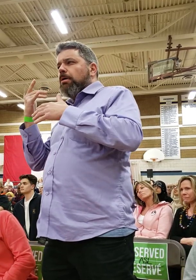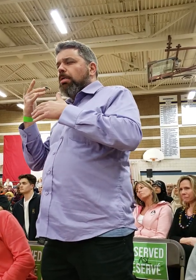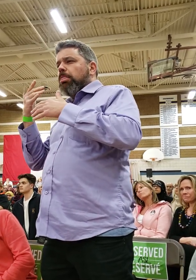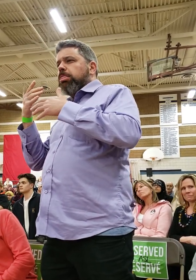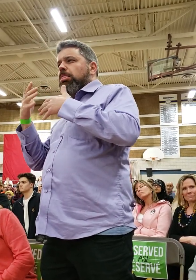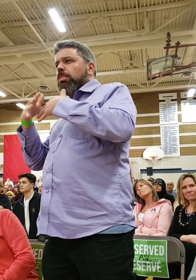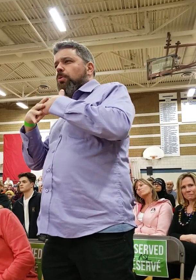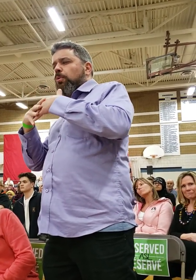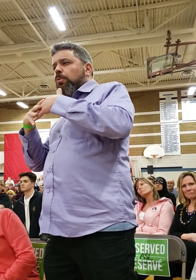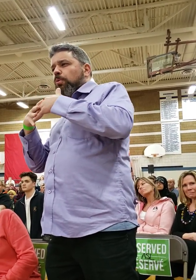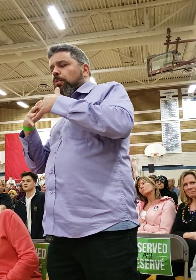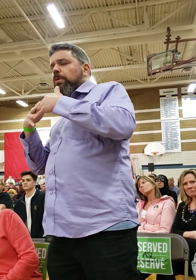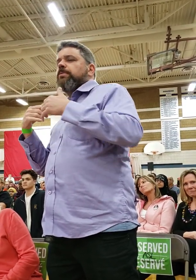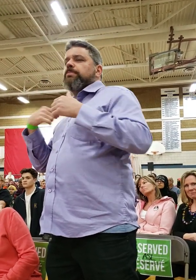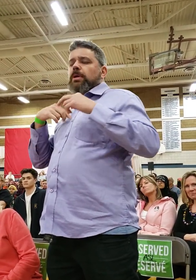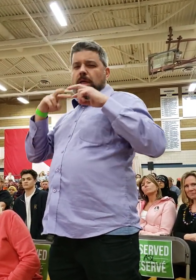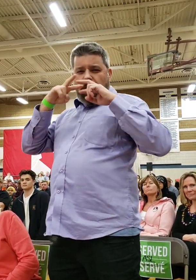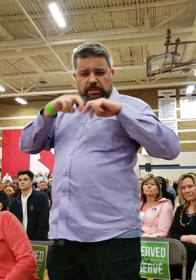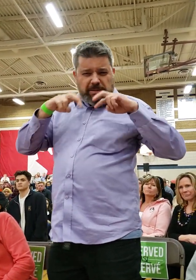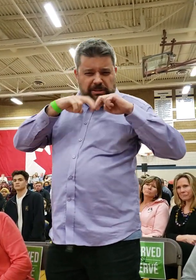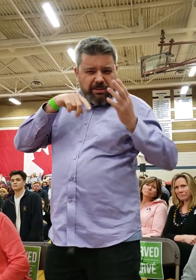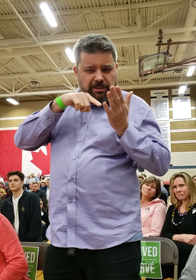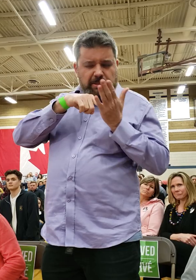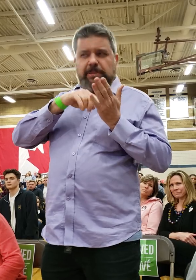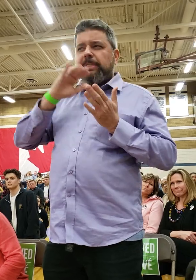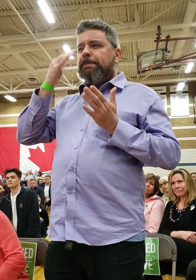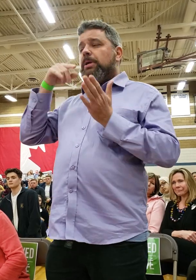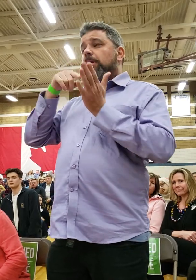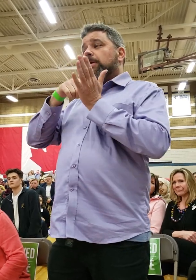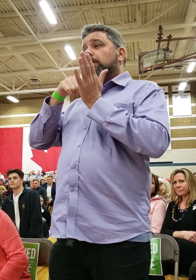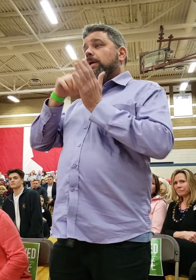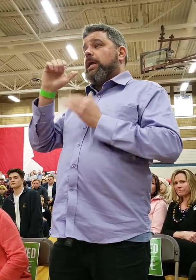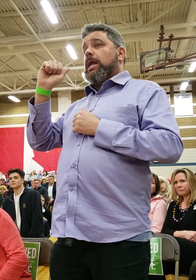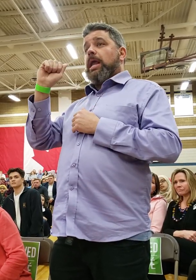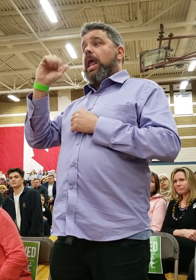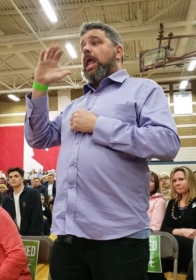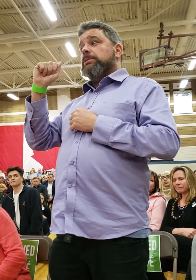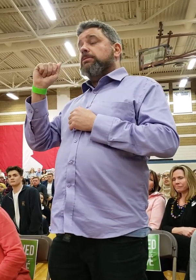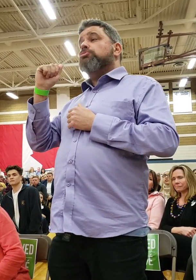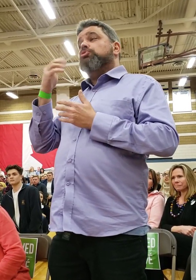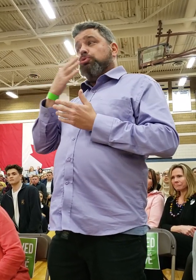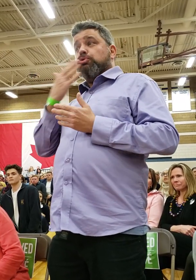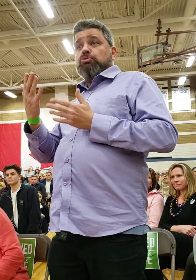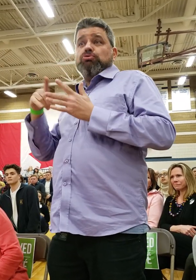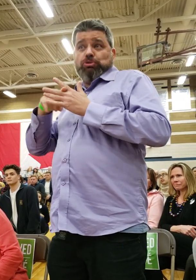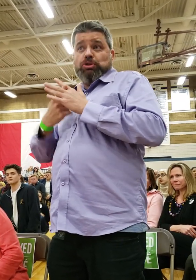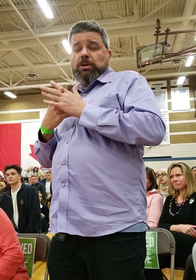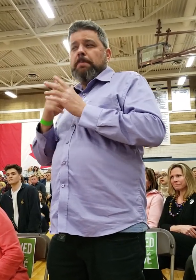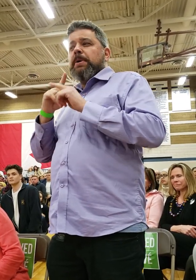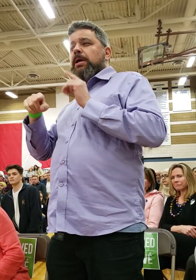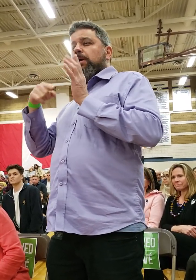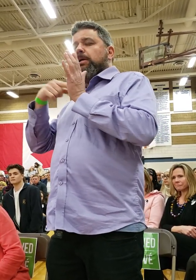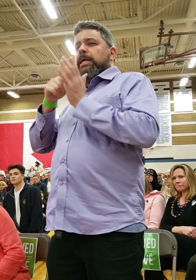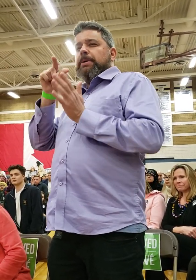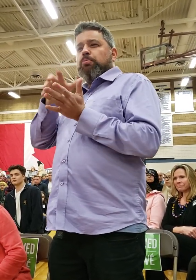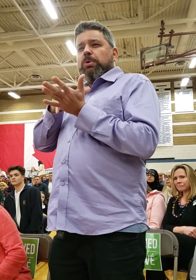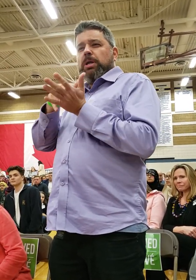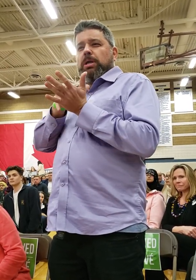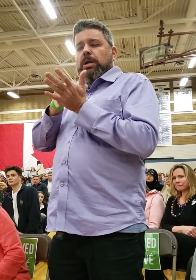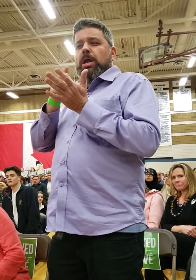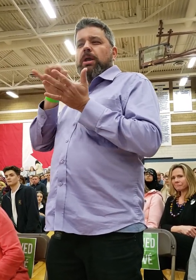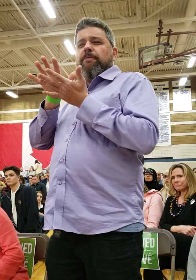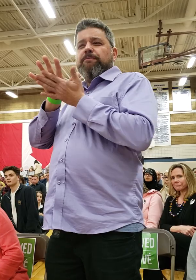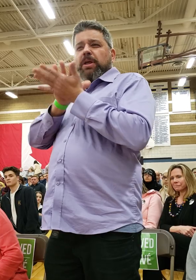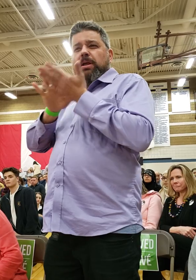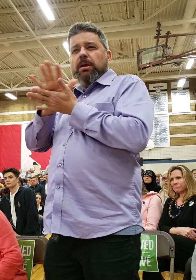at the moment. And I'm not so sure. I know we've been doing our own research here. We've been looking into things, and the Act itself is a very good start